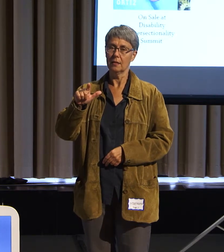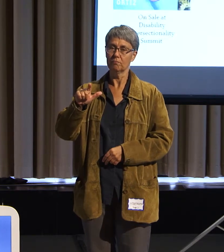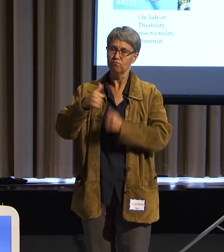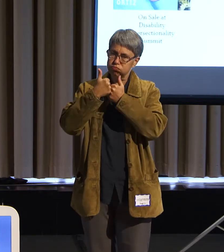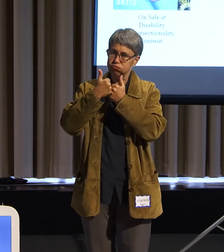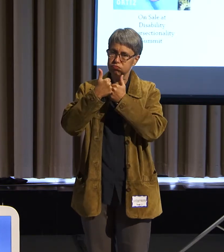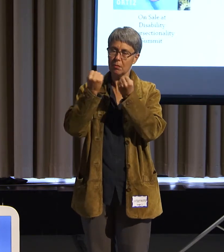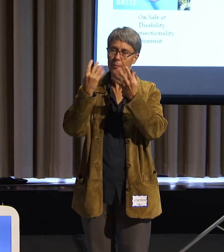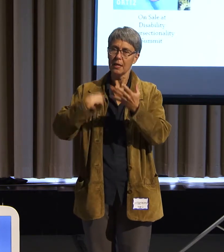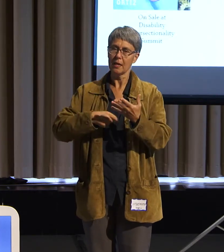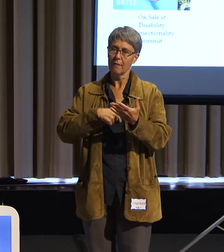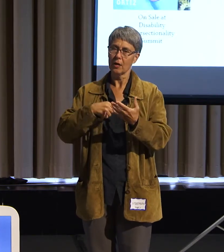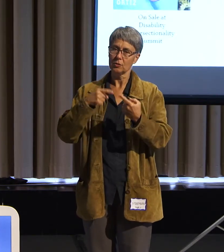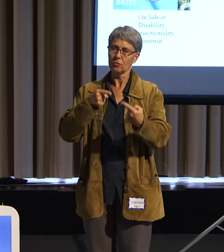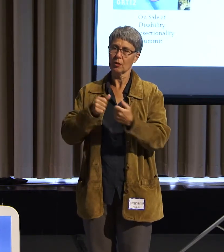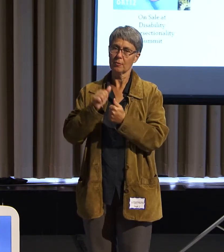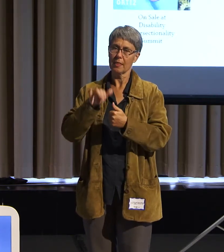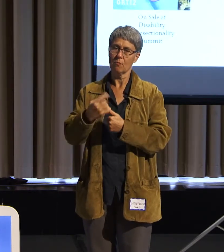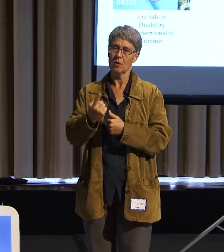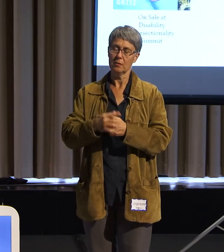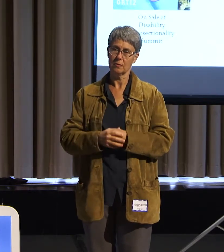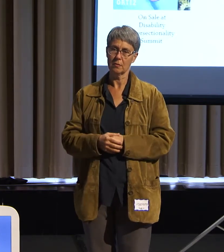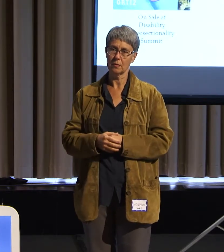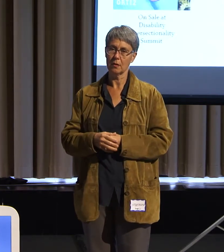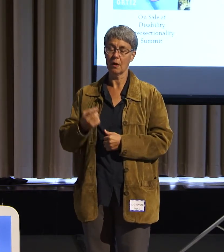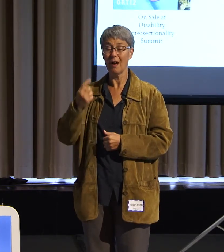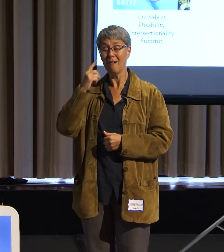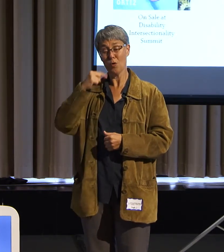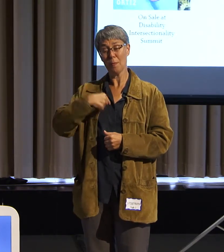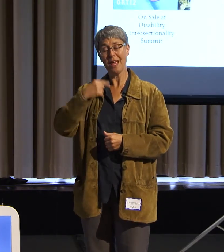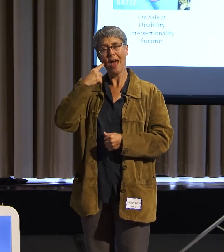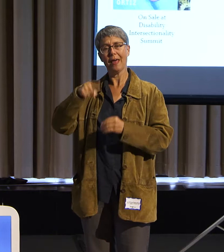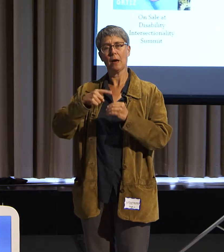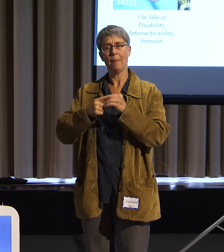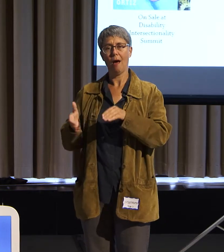navigating surrender within capitalism,